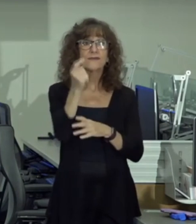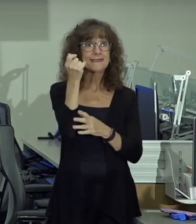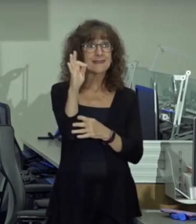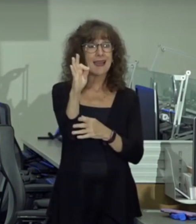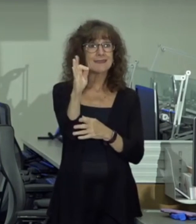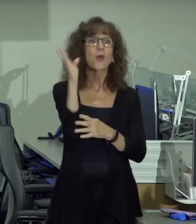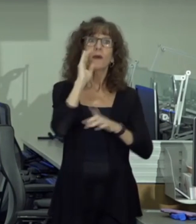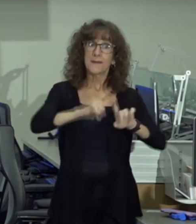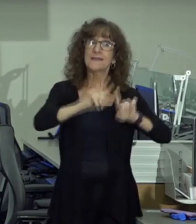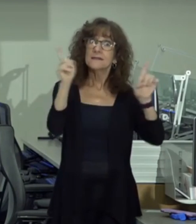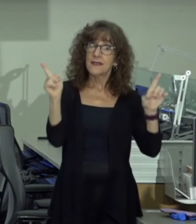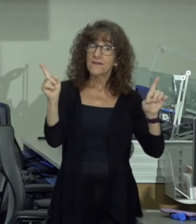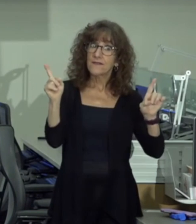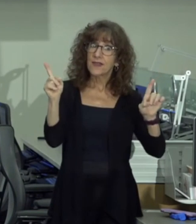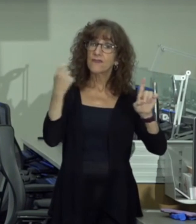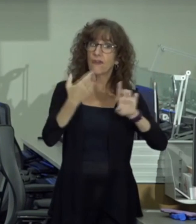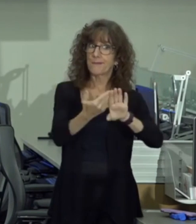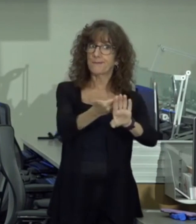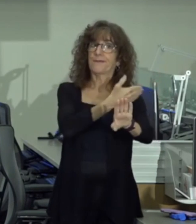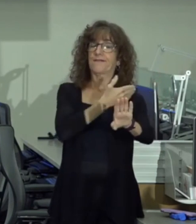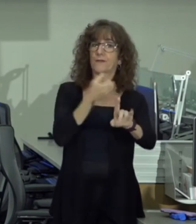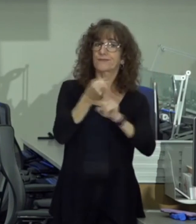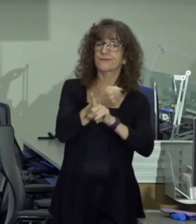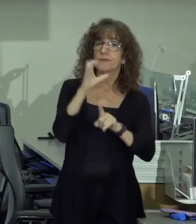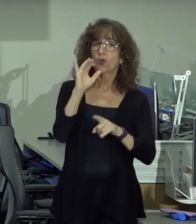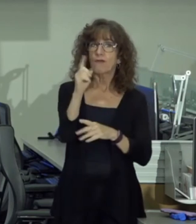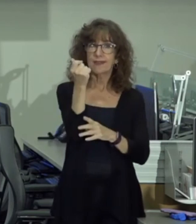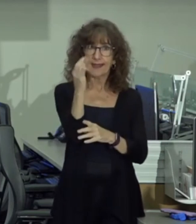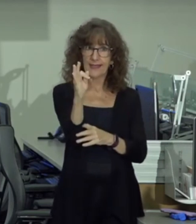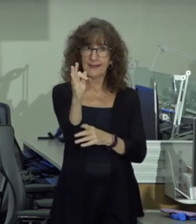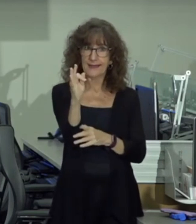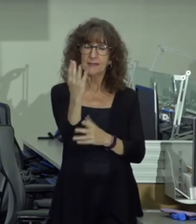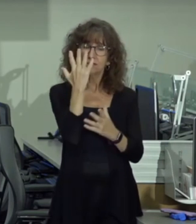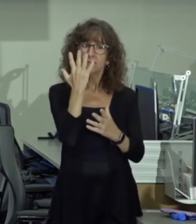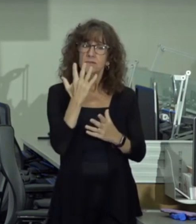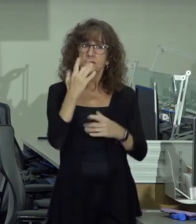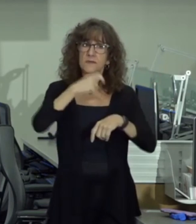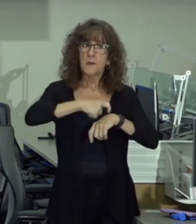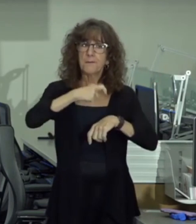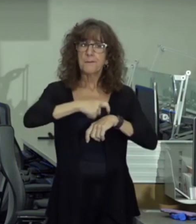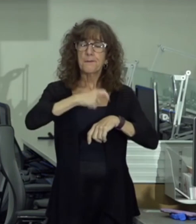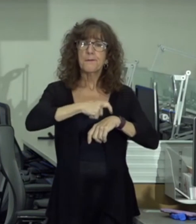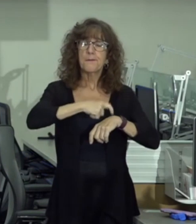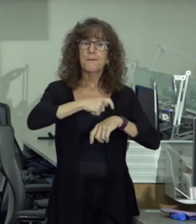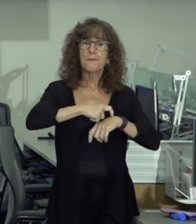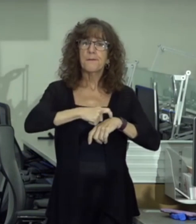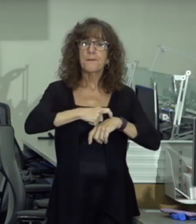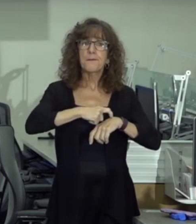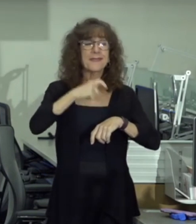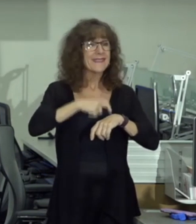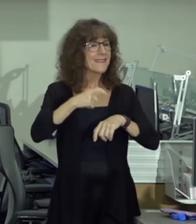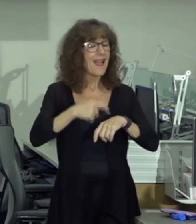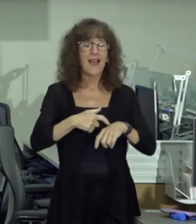Post-COVID-19 will be different from pre-COVID-19. It is a somber time, it's a time